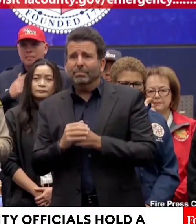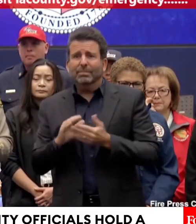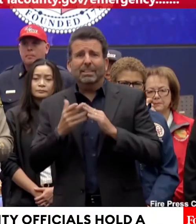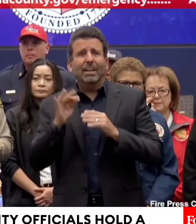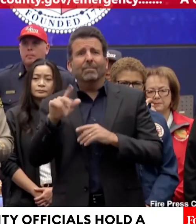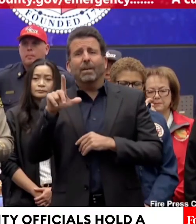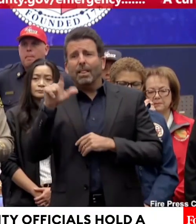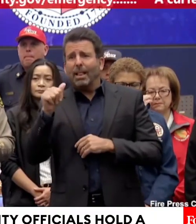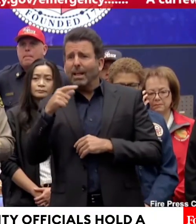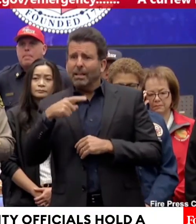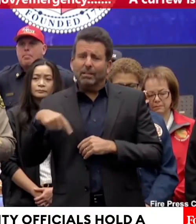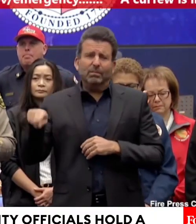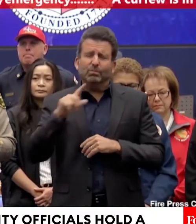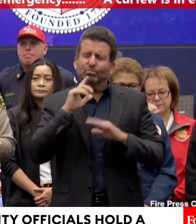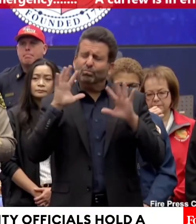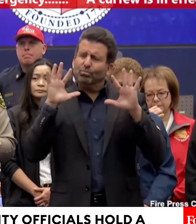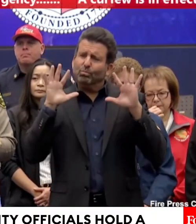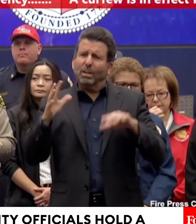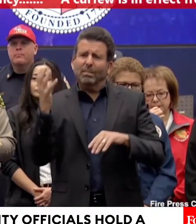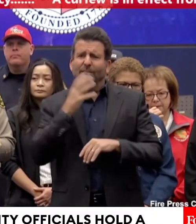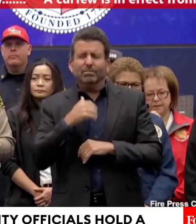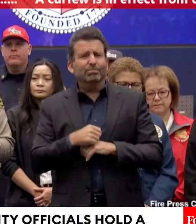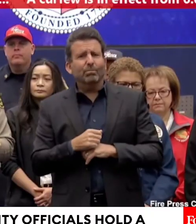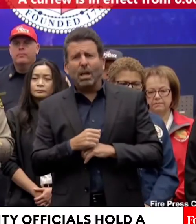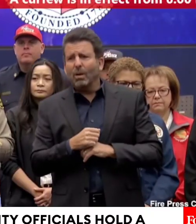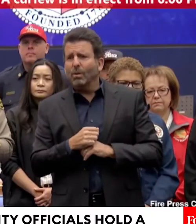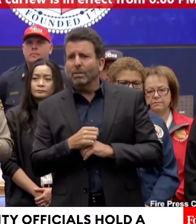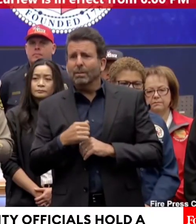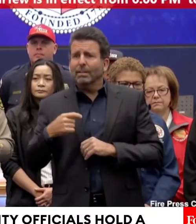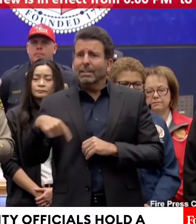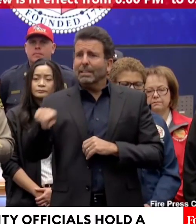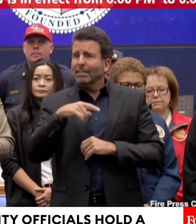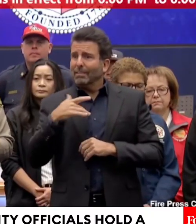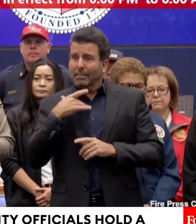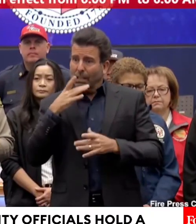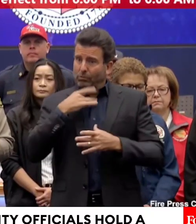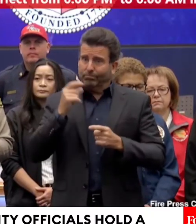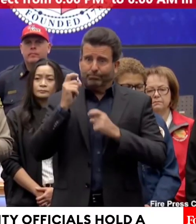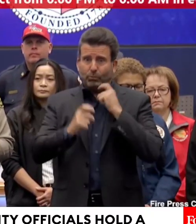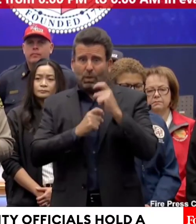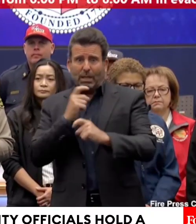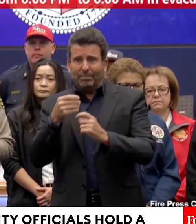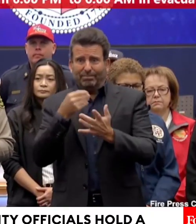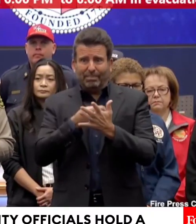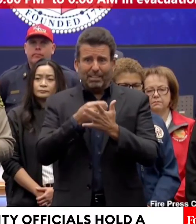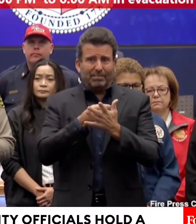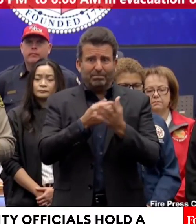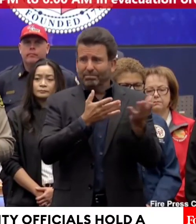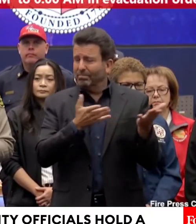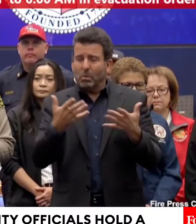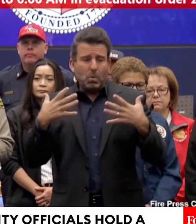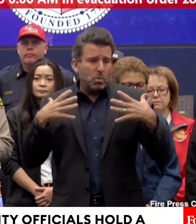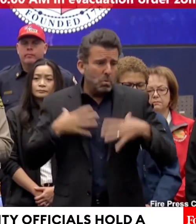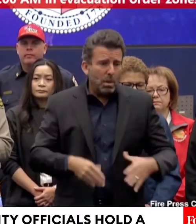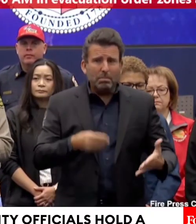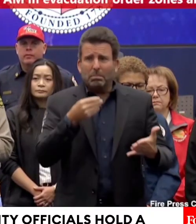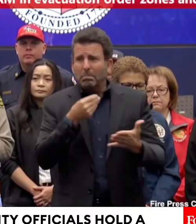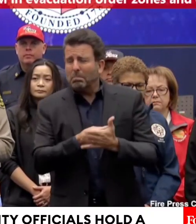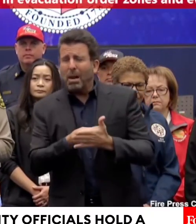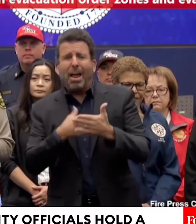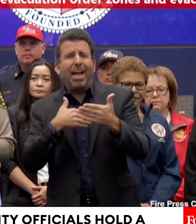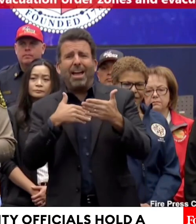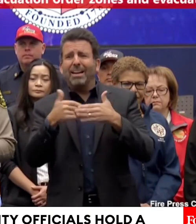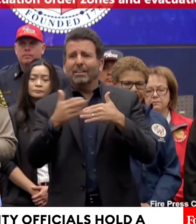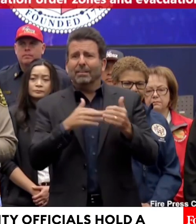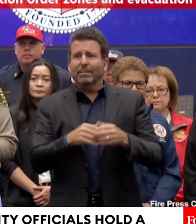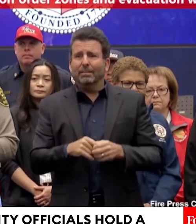this out. If you are interested in donating food, money, clothing, whatever that may be, the Emergency